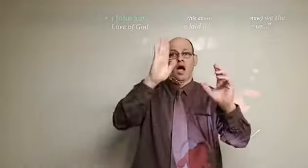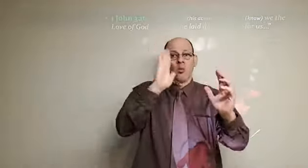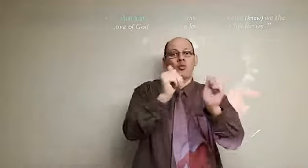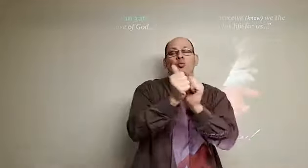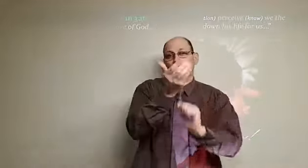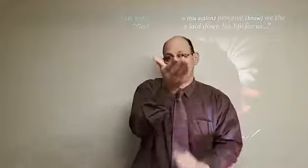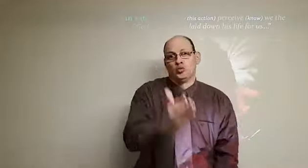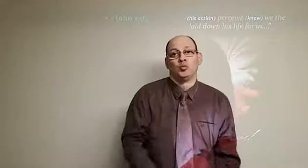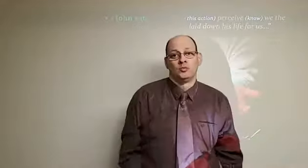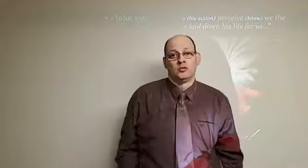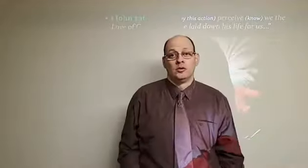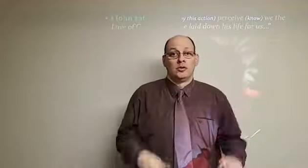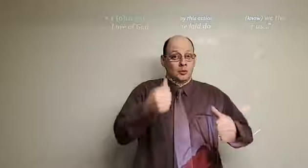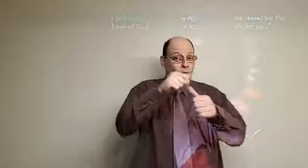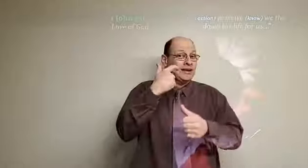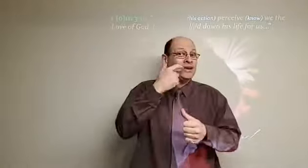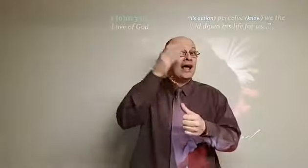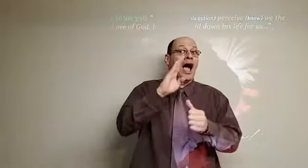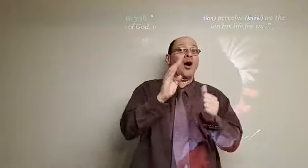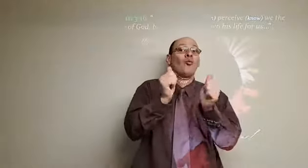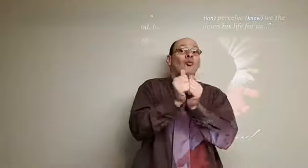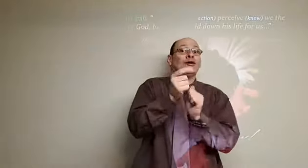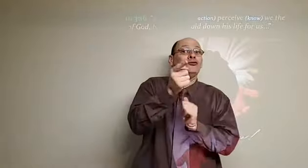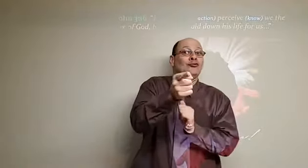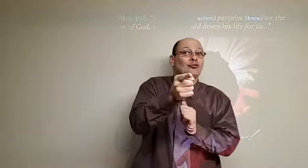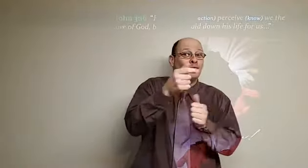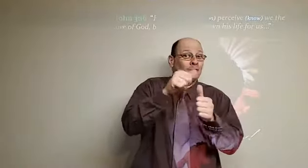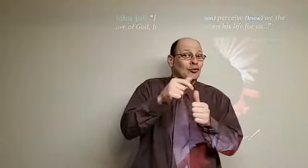the word of God yourself and I know that God is with you